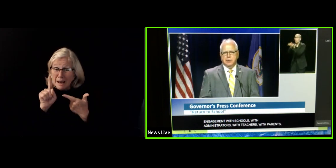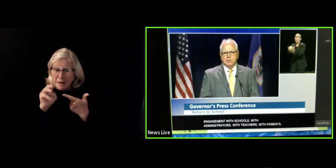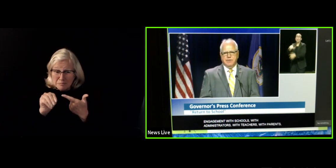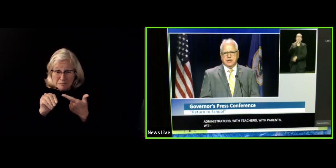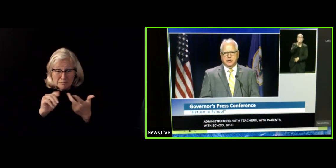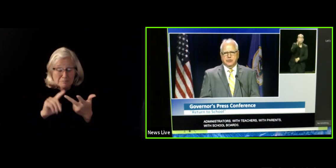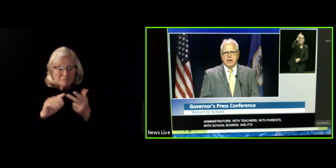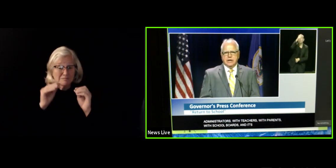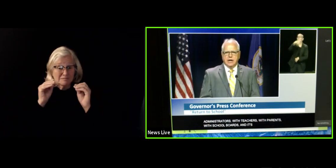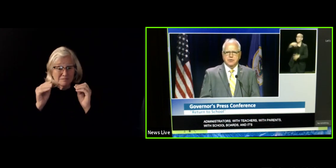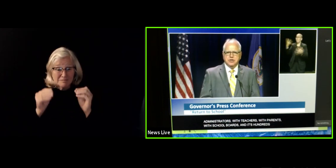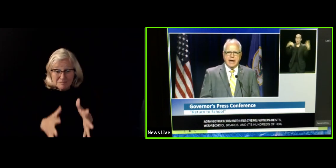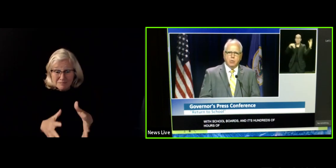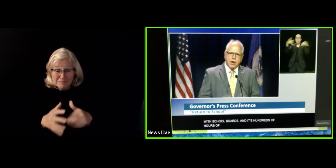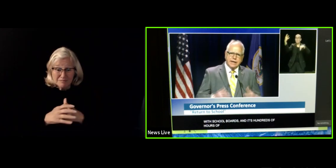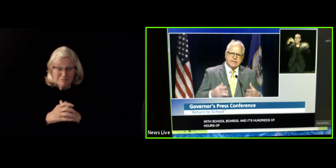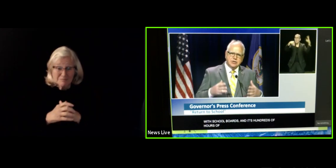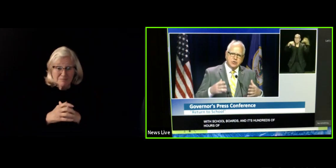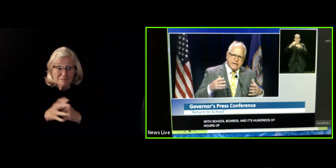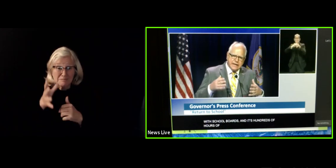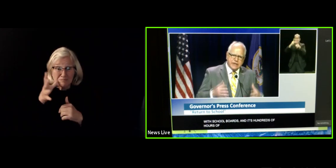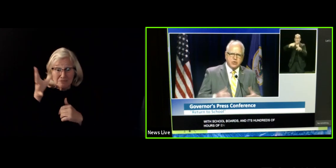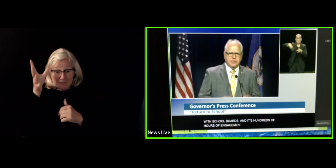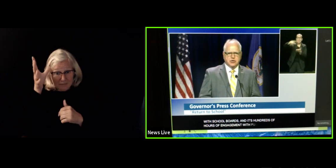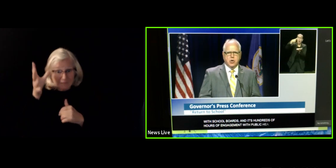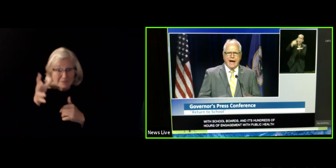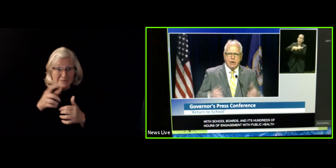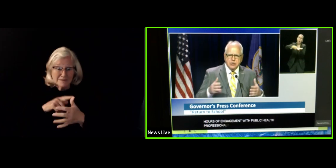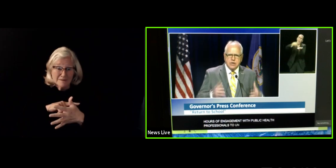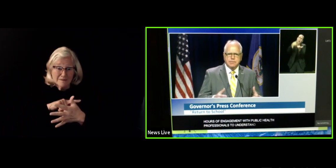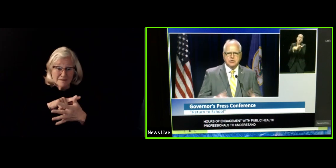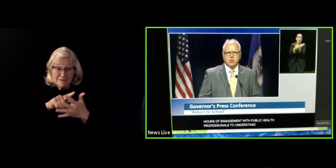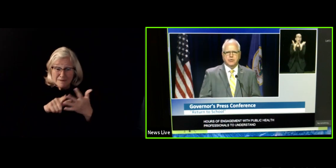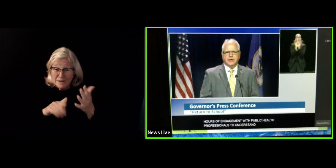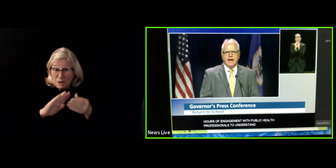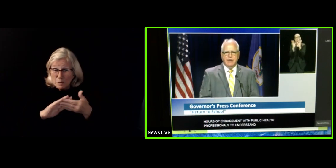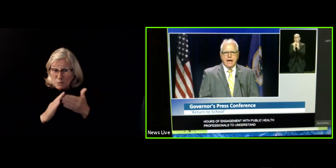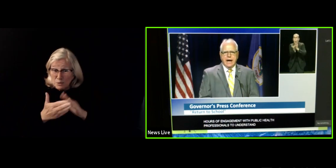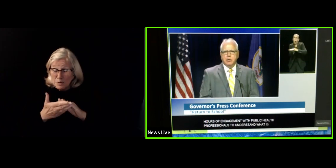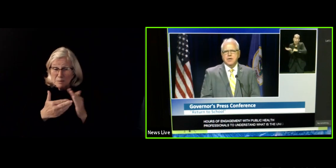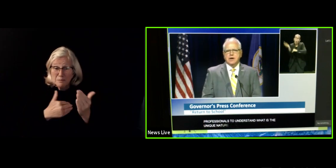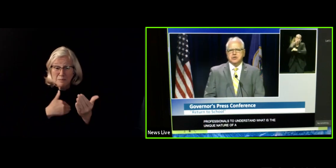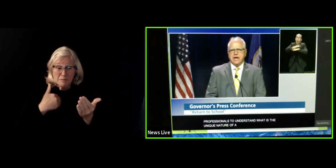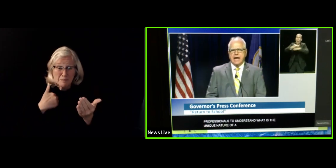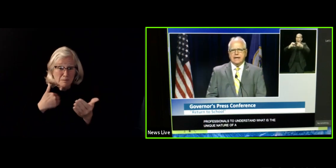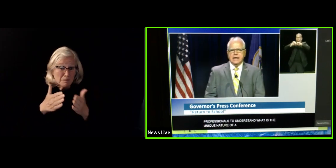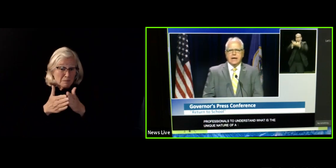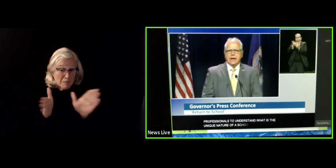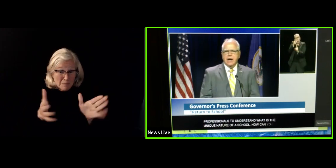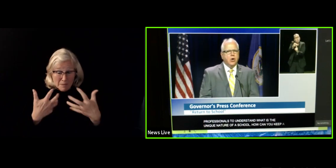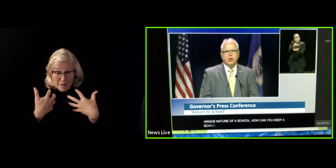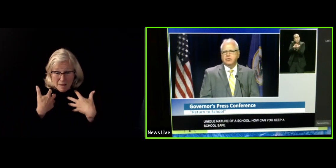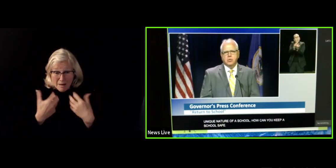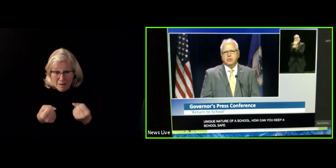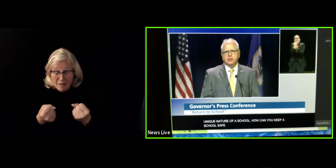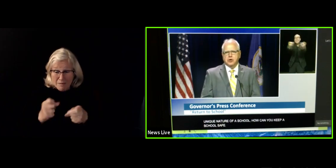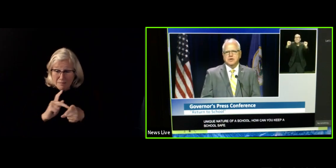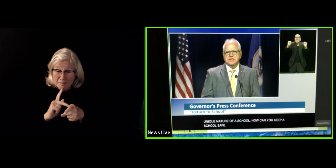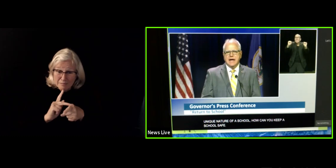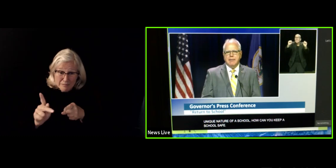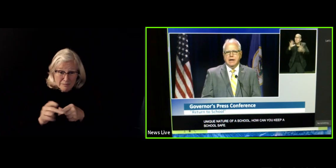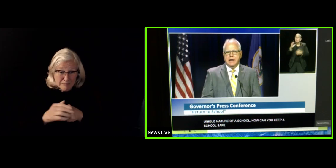health professionals to understand what is the unique nature of a school. How can you keep a school safe? And with an understanding, not all schools